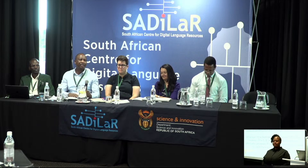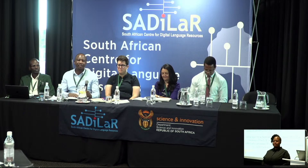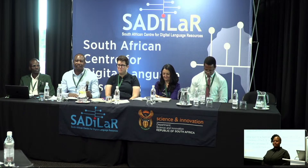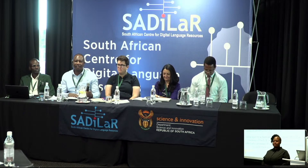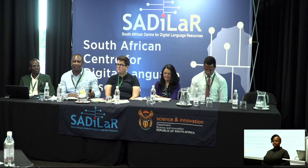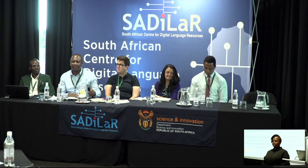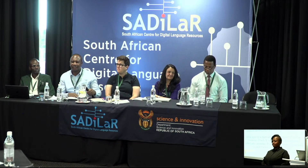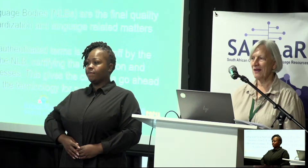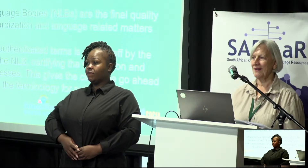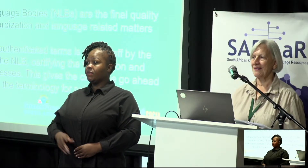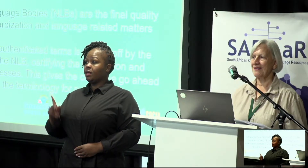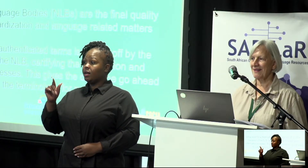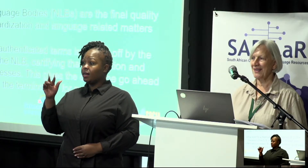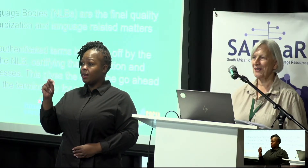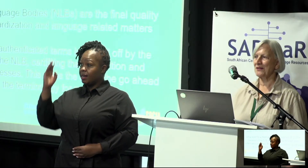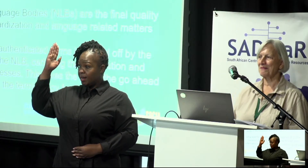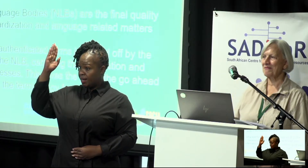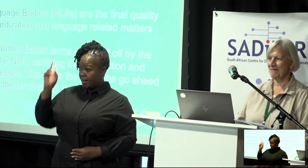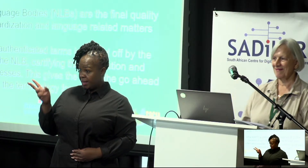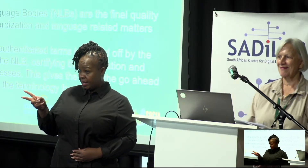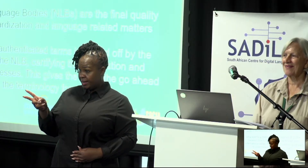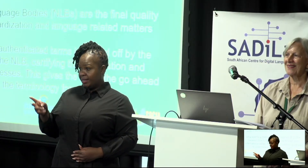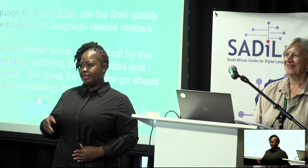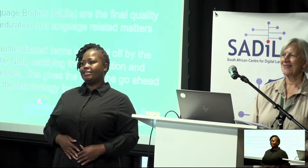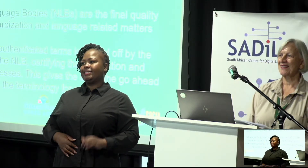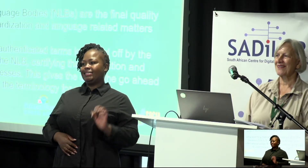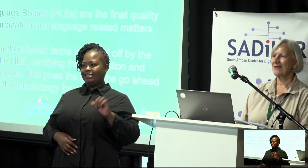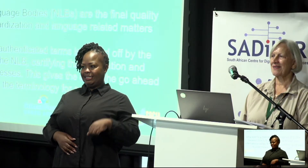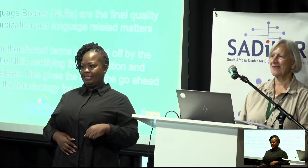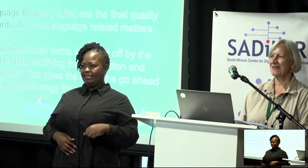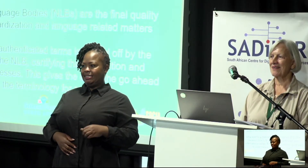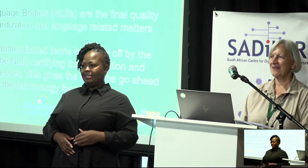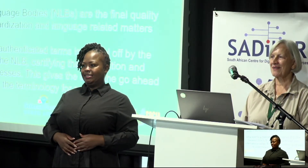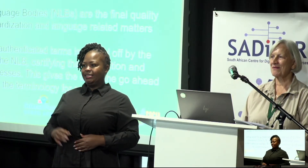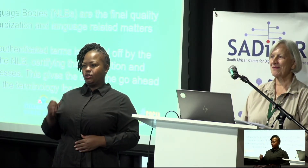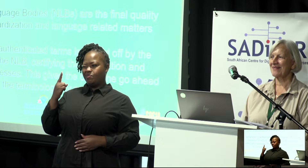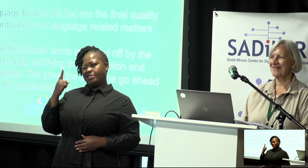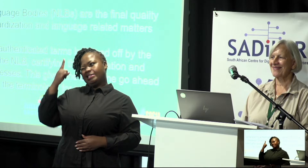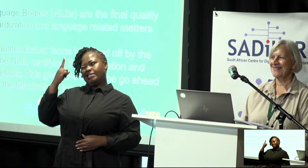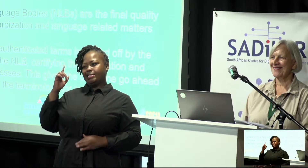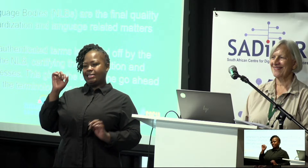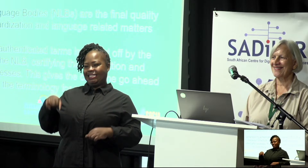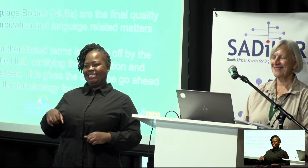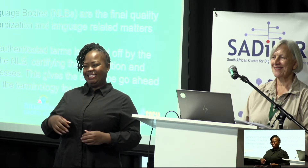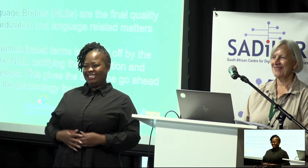Karen, did you put up your hand? Thank you. If I may, by finger.